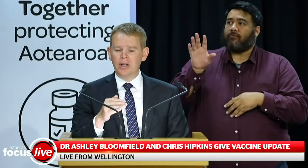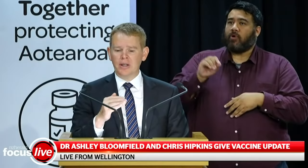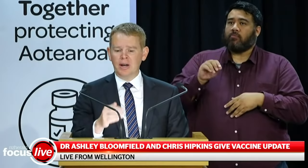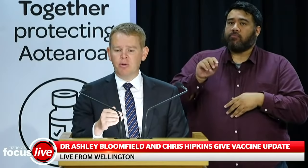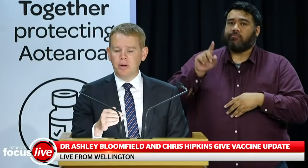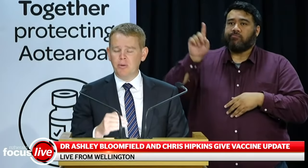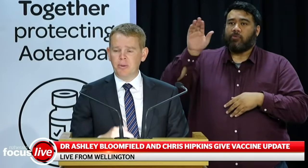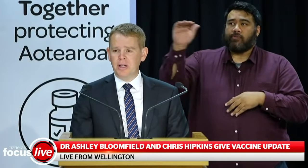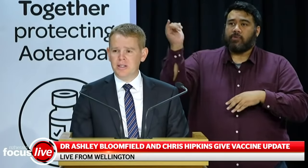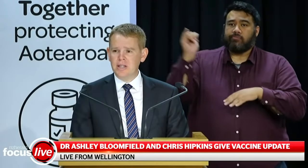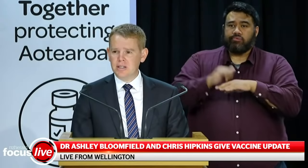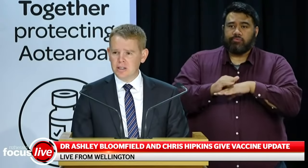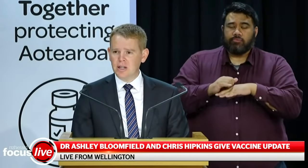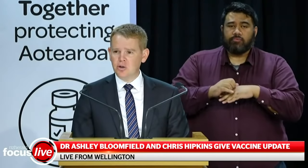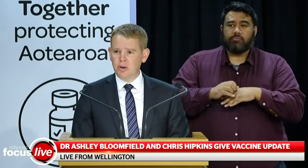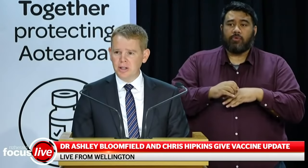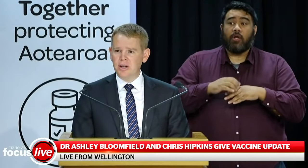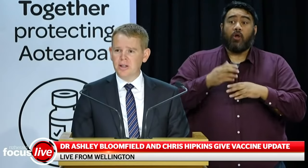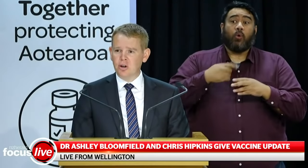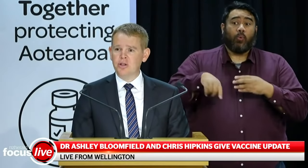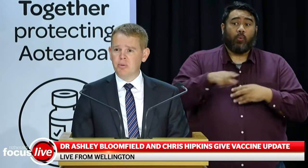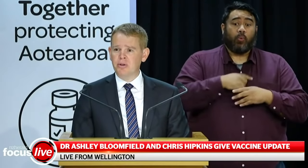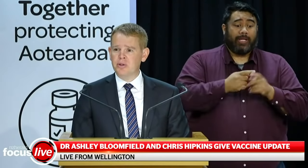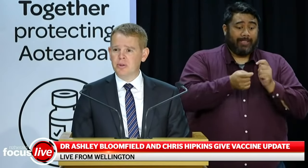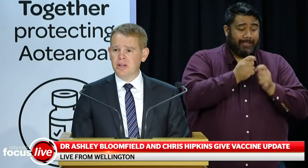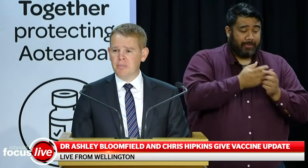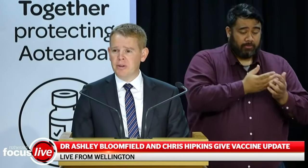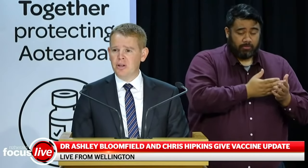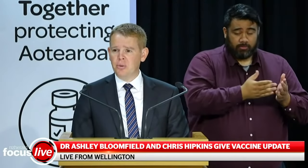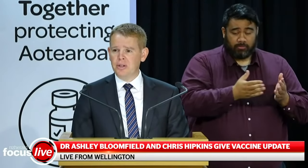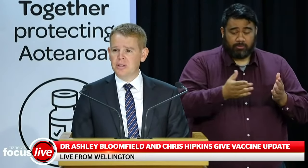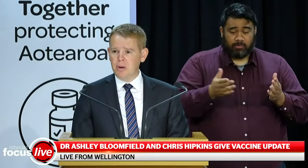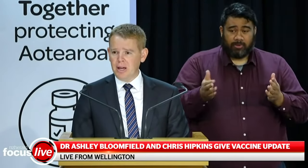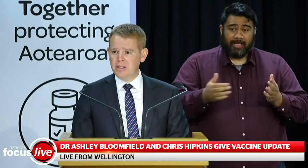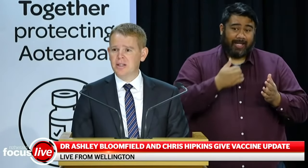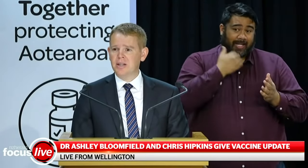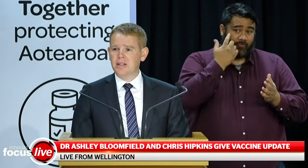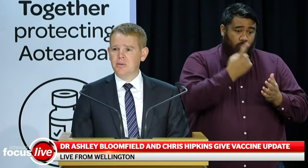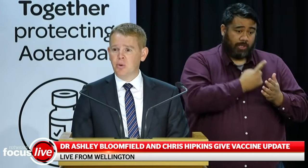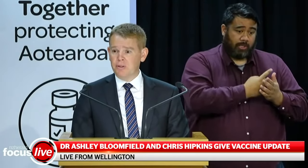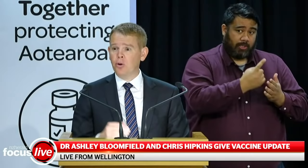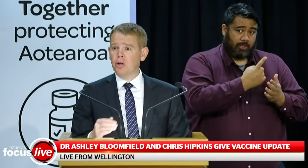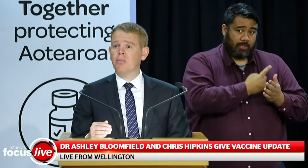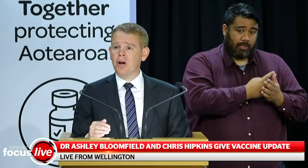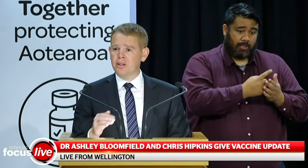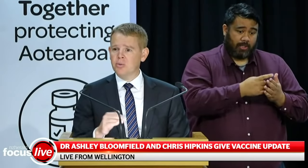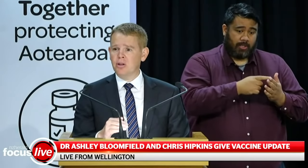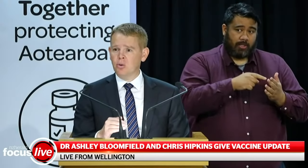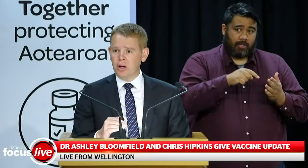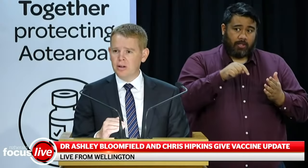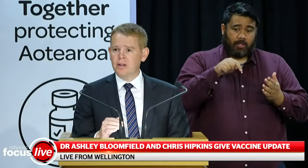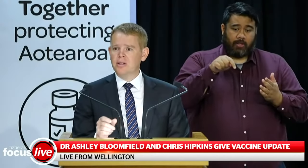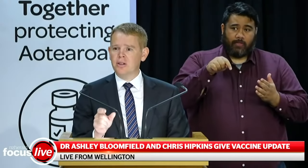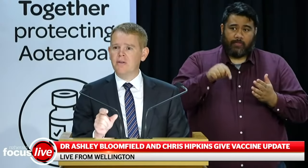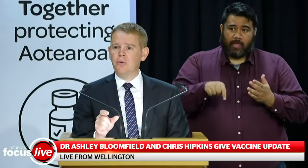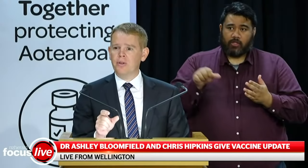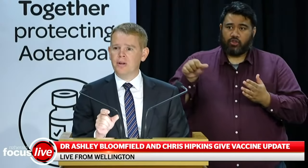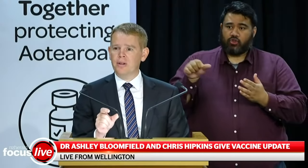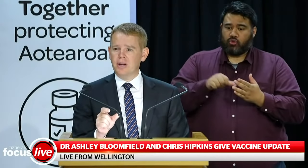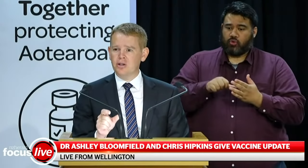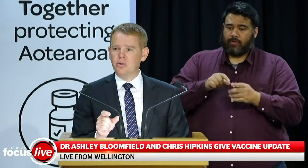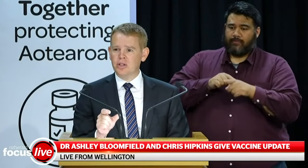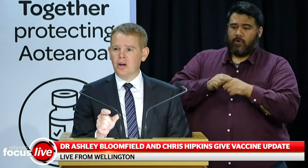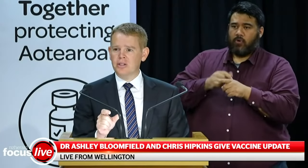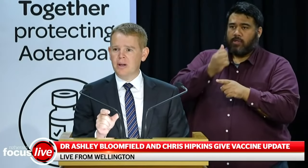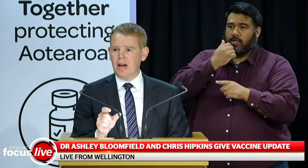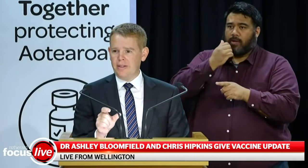border, the number of people being tested each week corresponds with the number that you would expect with full compliance with the order. So therefore,